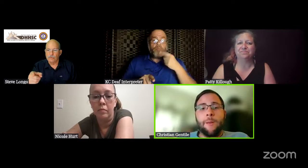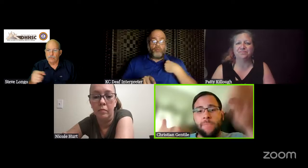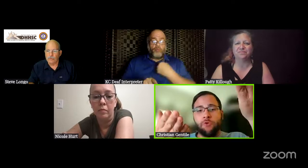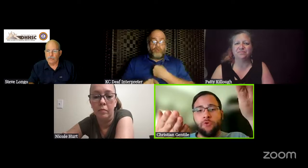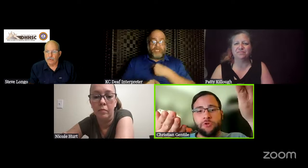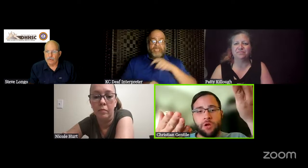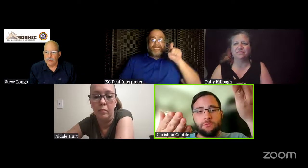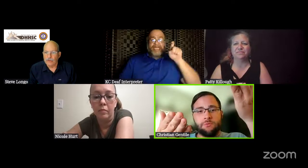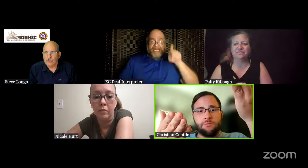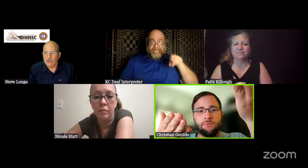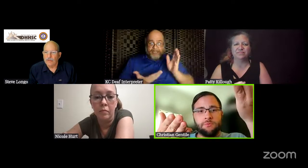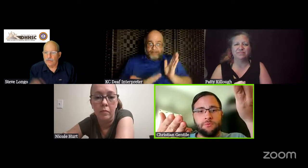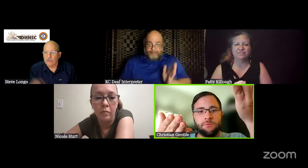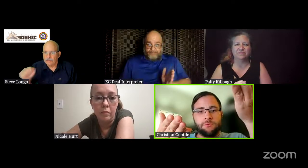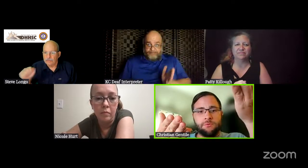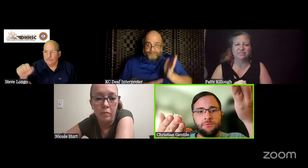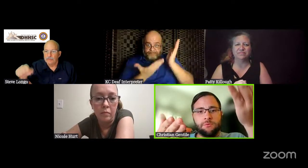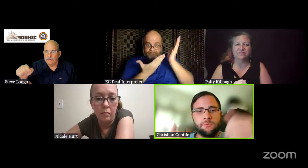need a motion.